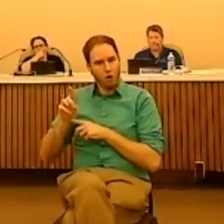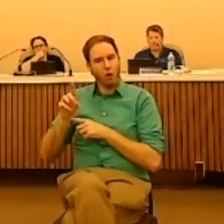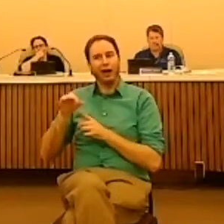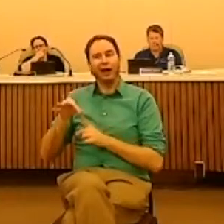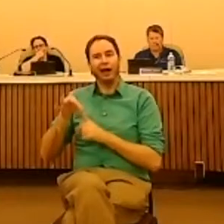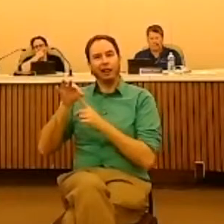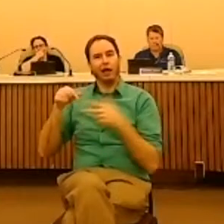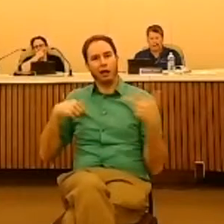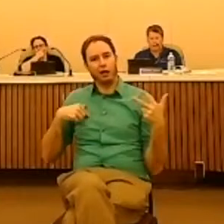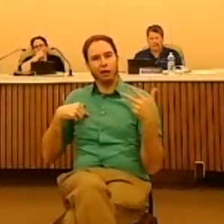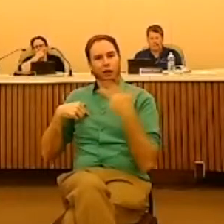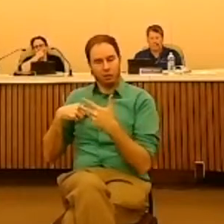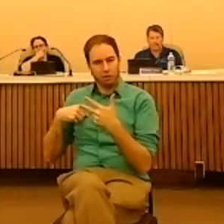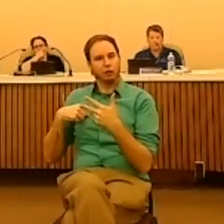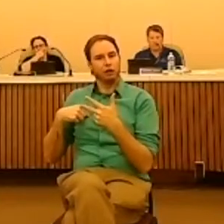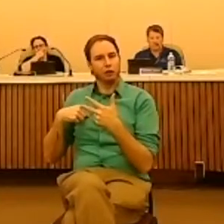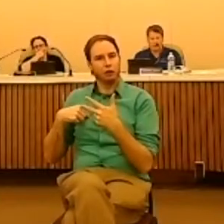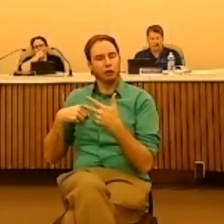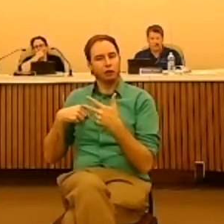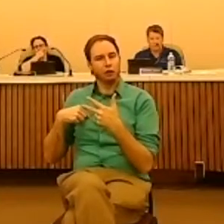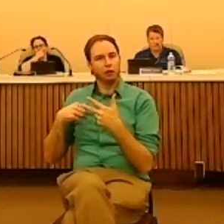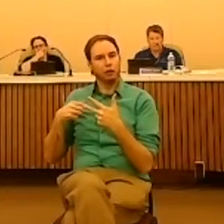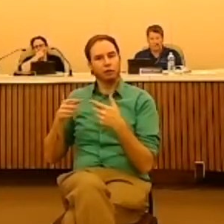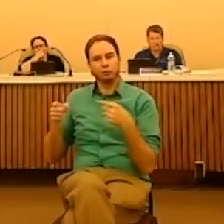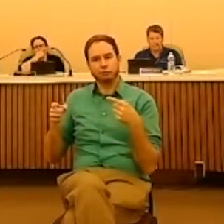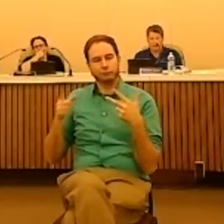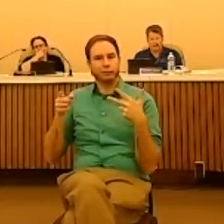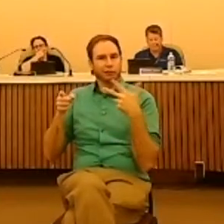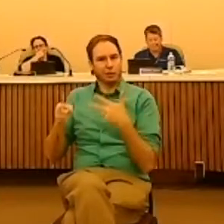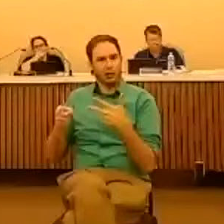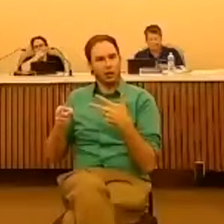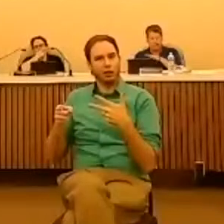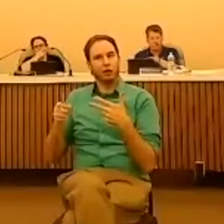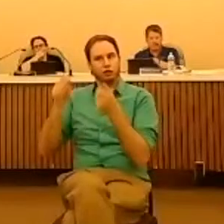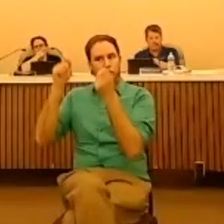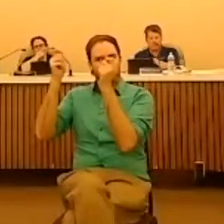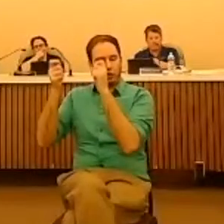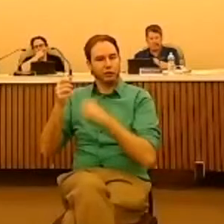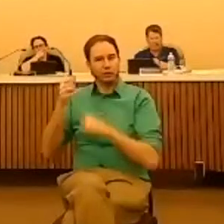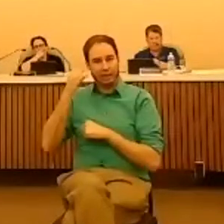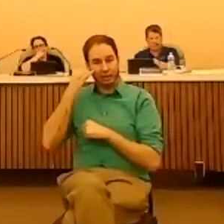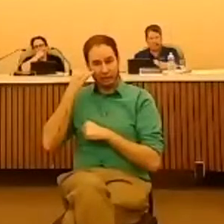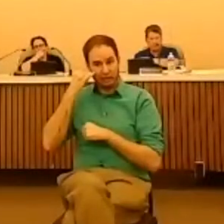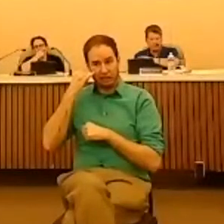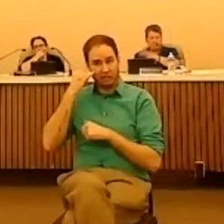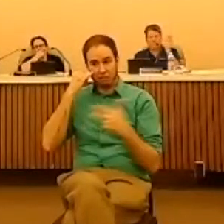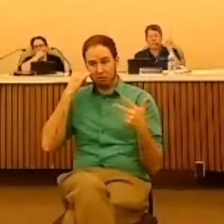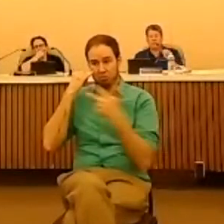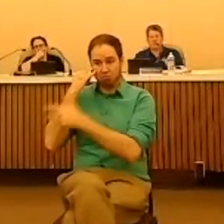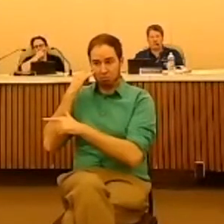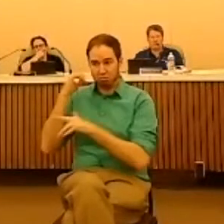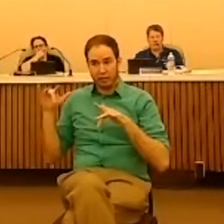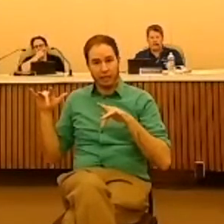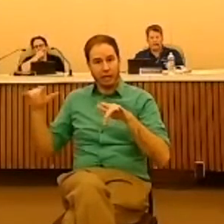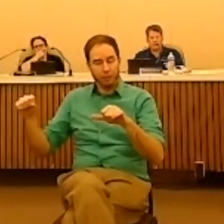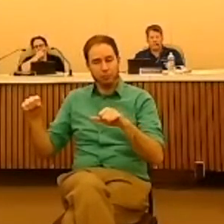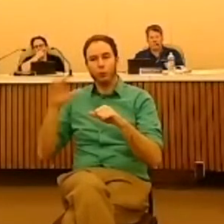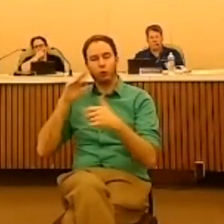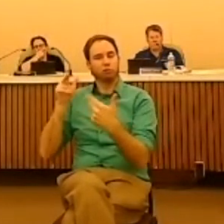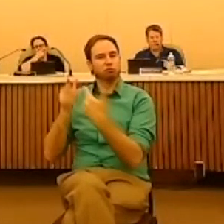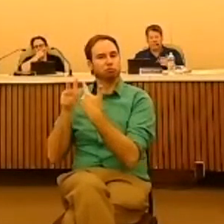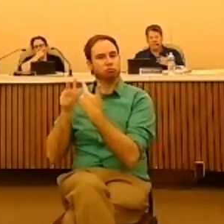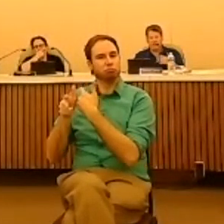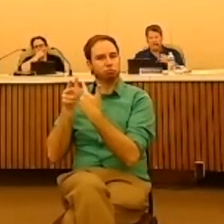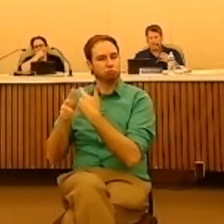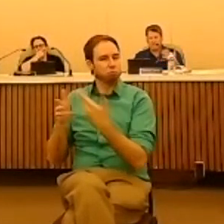unless somebody comes up to the light. It would change. And if there was nobody else on the sensor, it would immediately change back. So